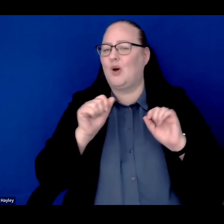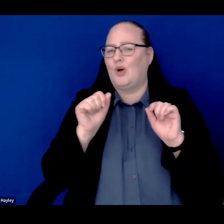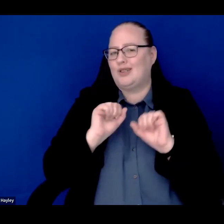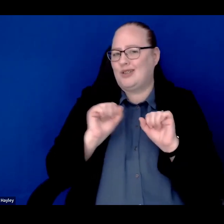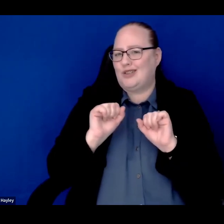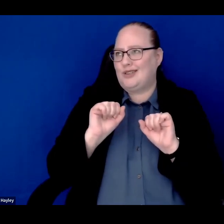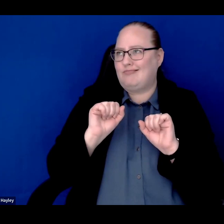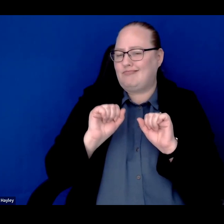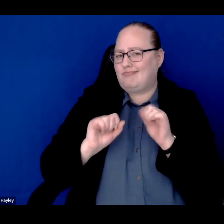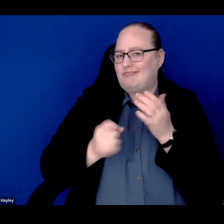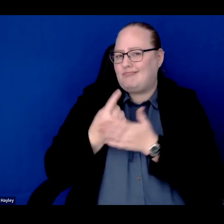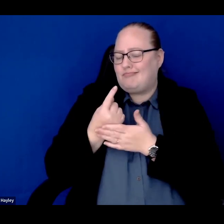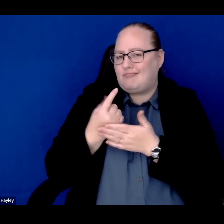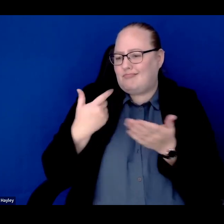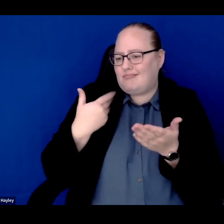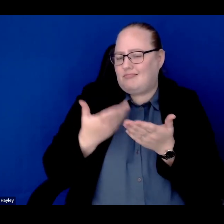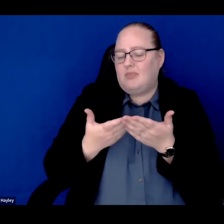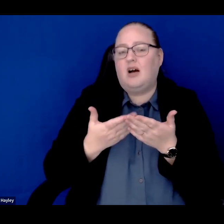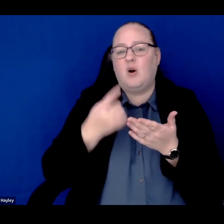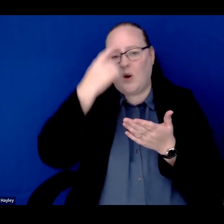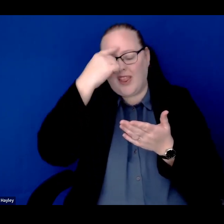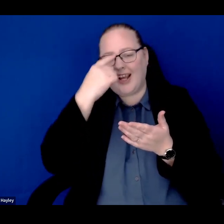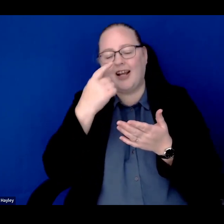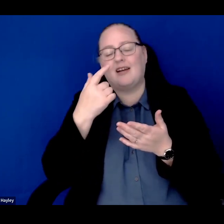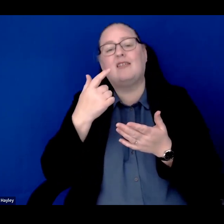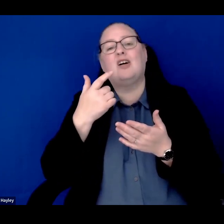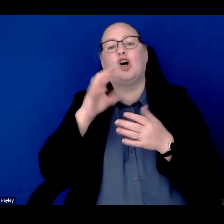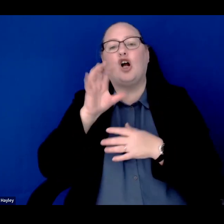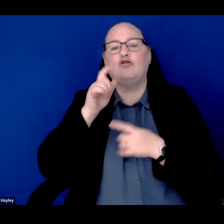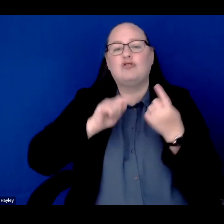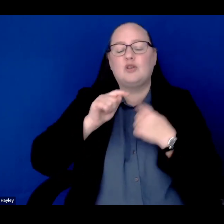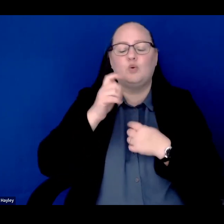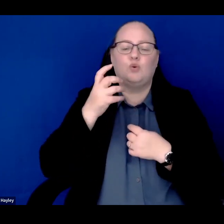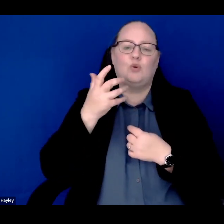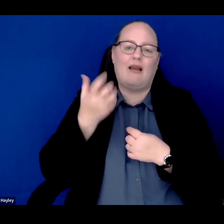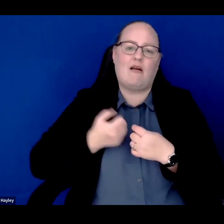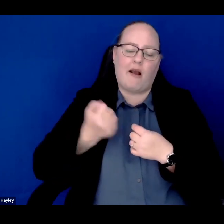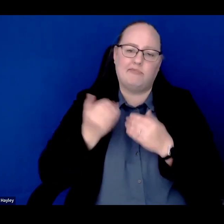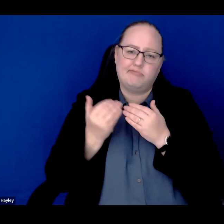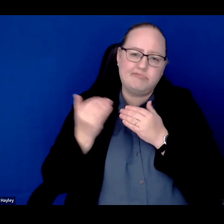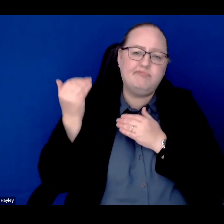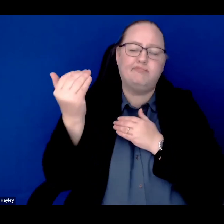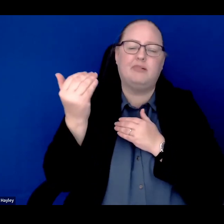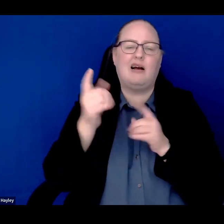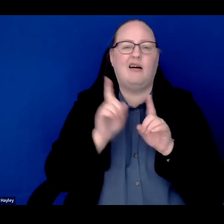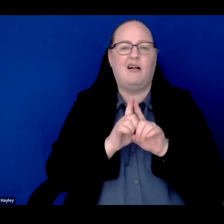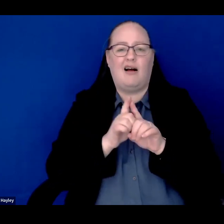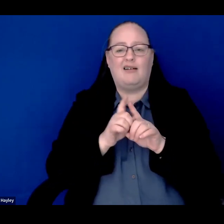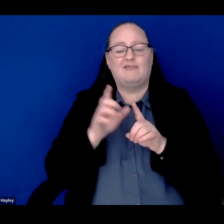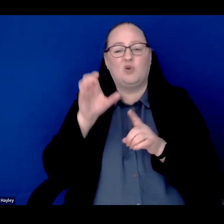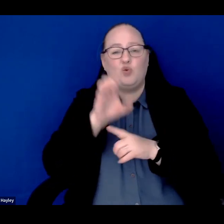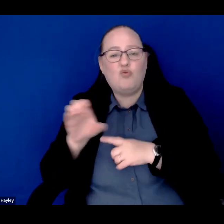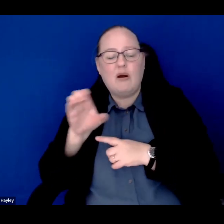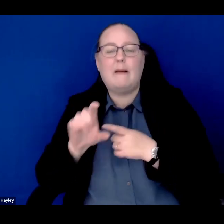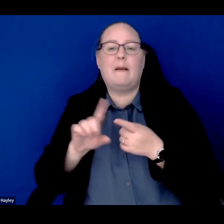of the high-income countries, like in the European Union or Canada, where I was born, or the United States. They too need a lot of